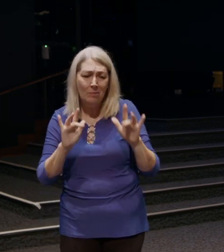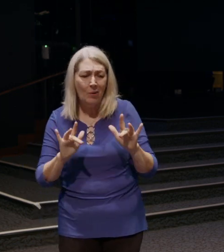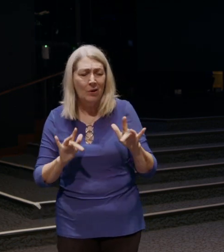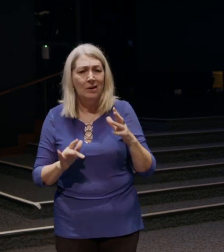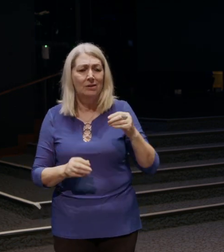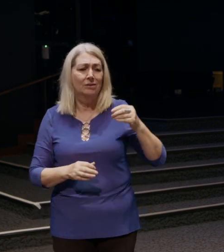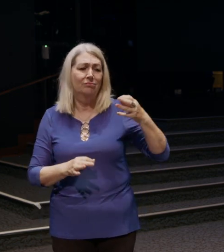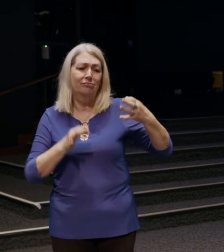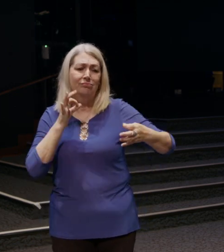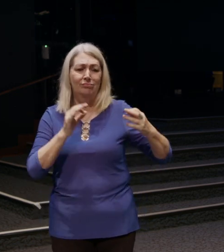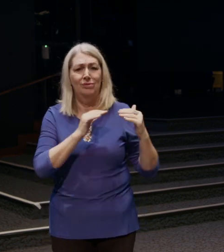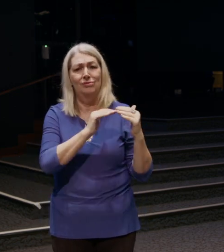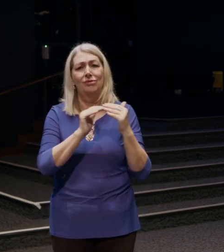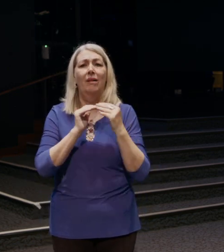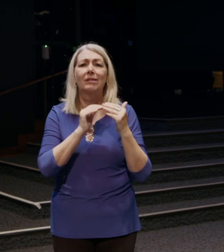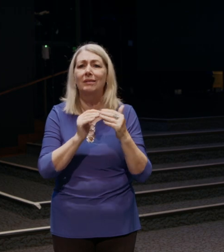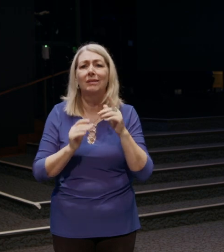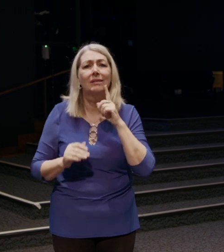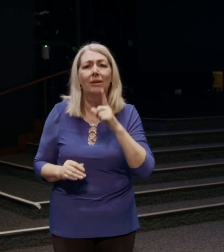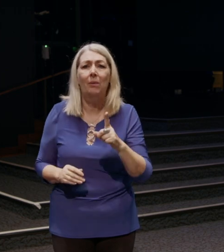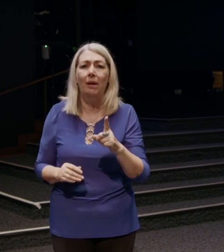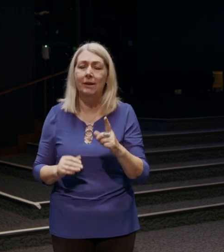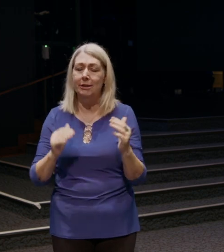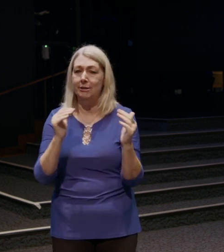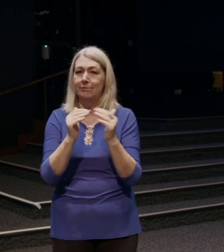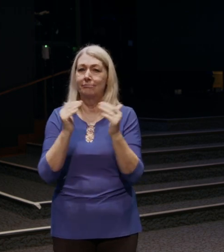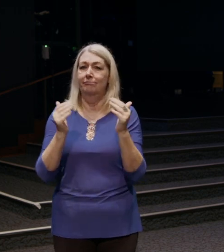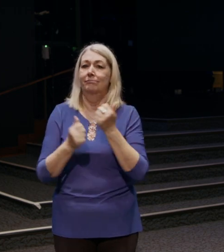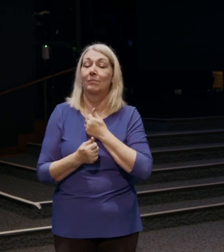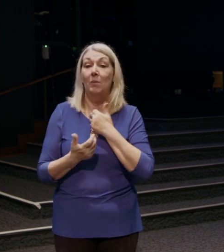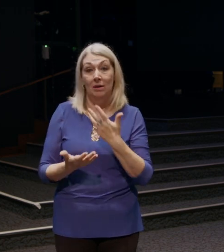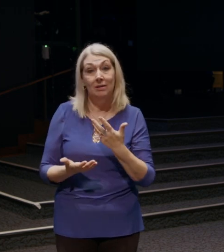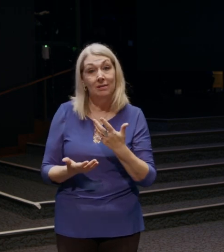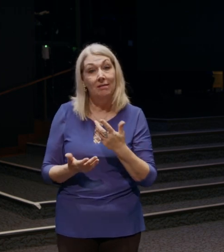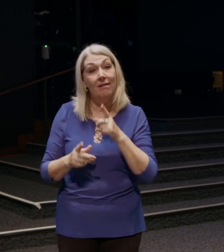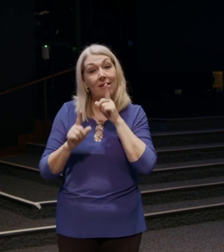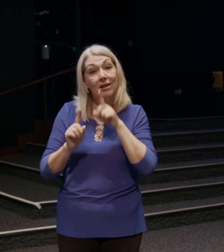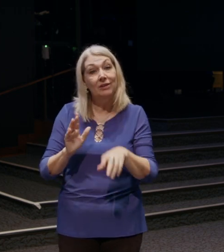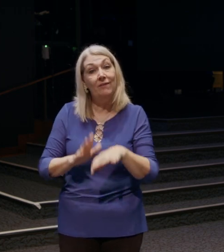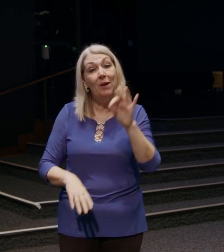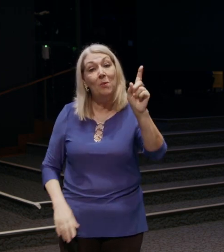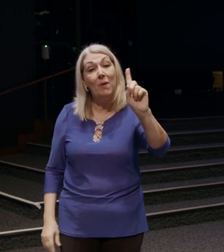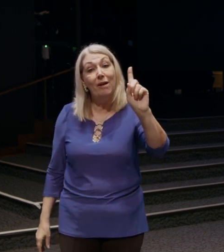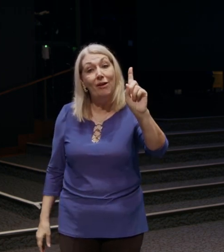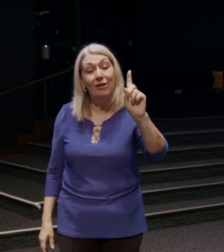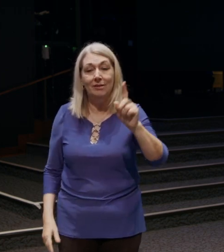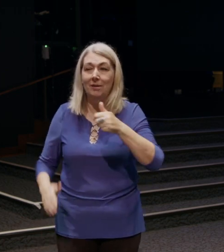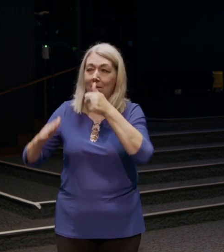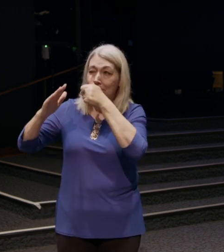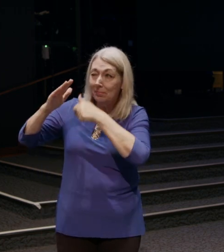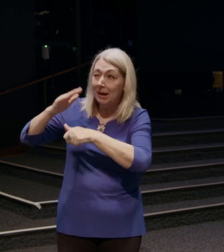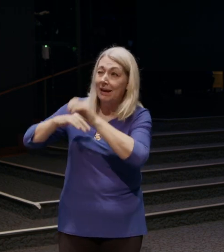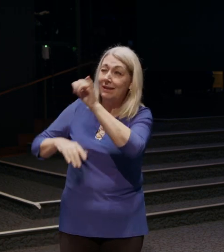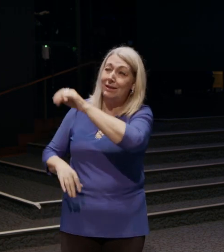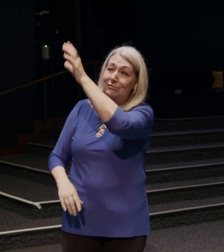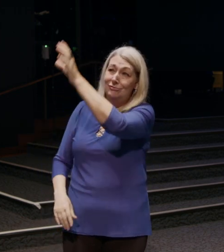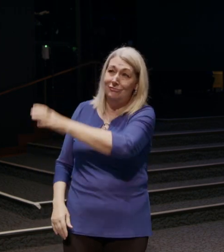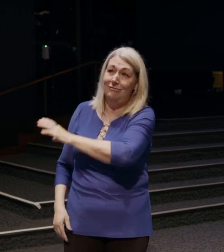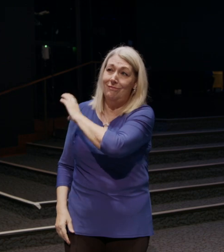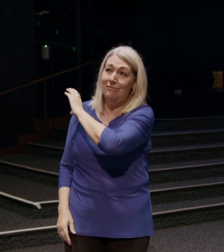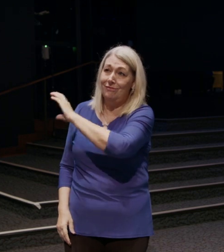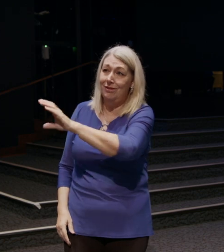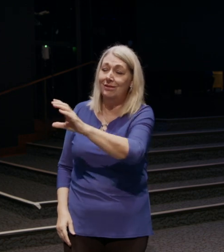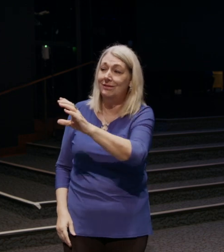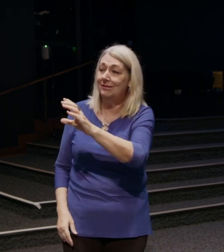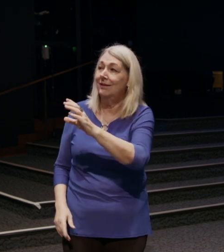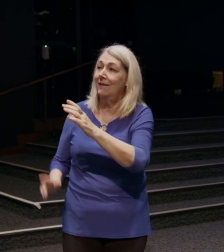of God be equally expressed? Well, the answer is found beneath the cross